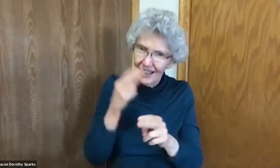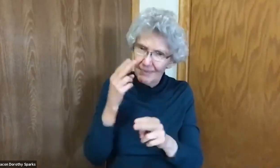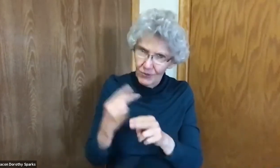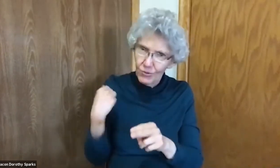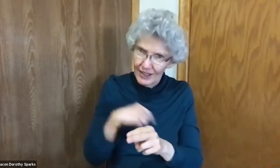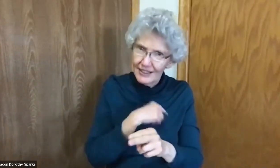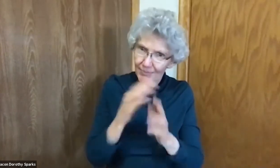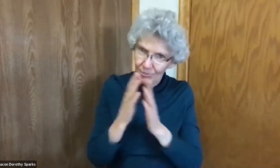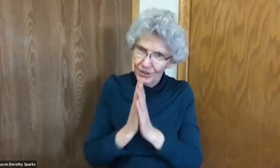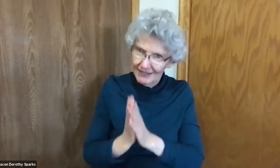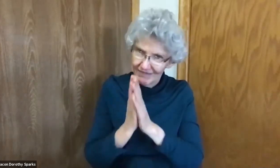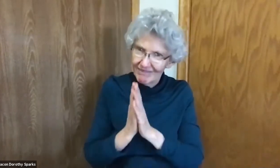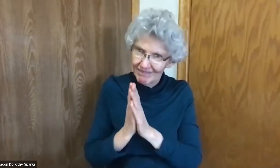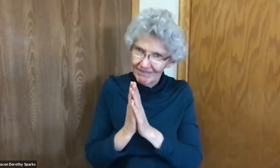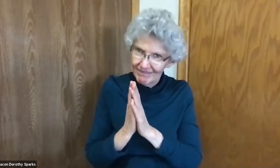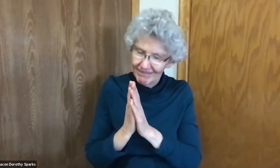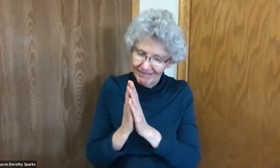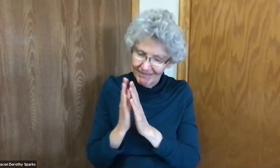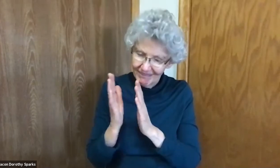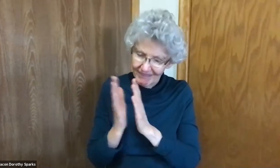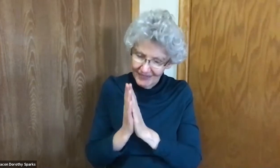In Jesus' name we pray.